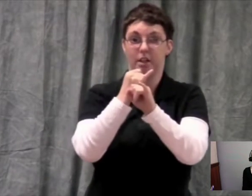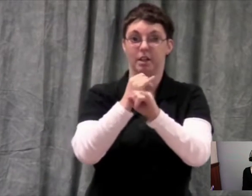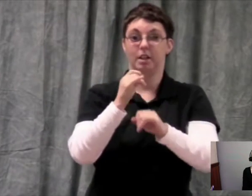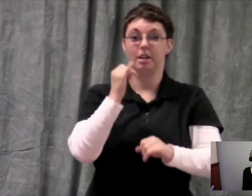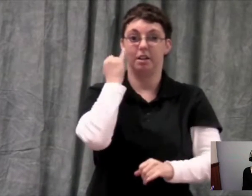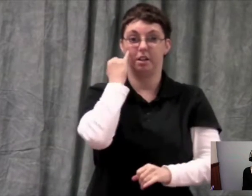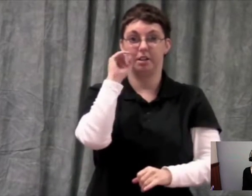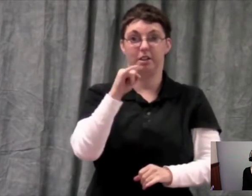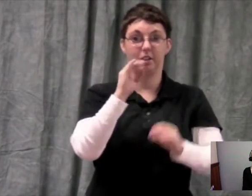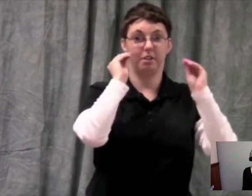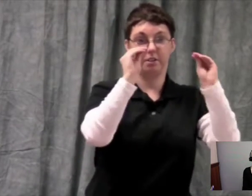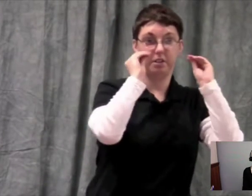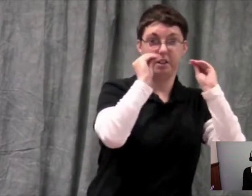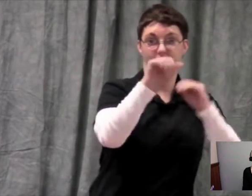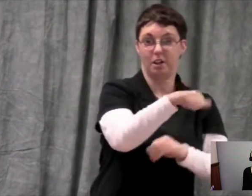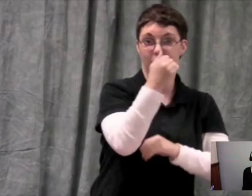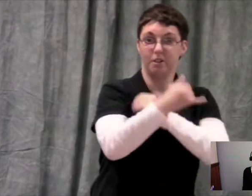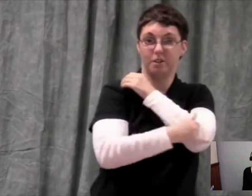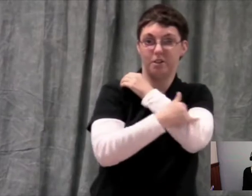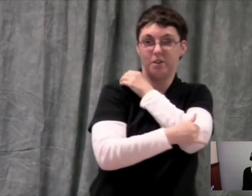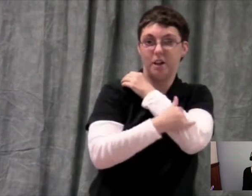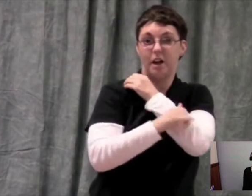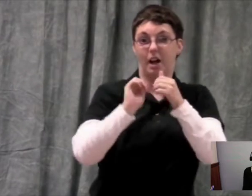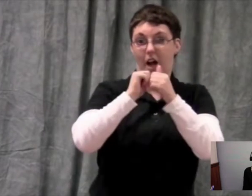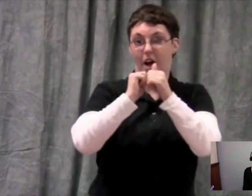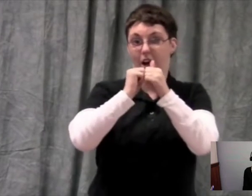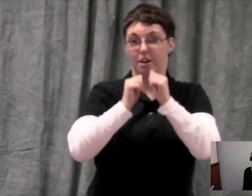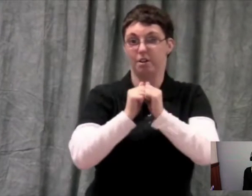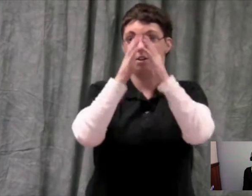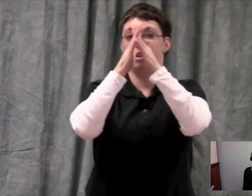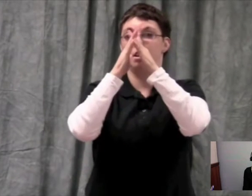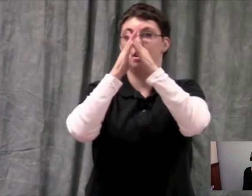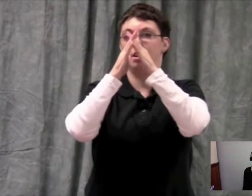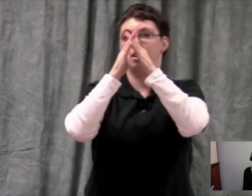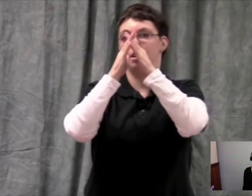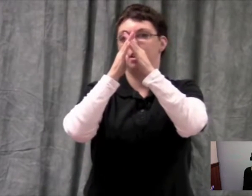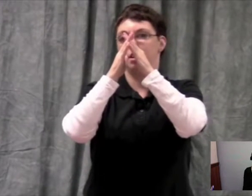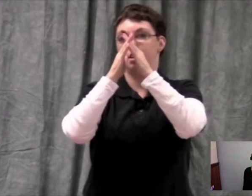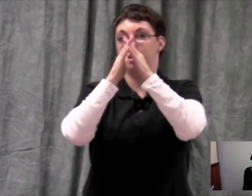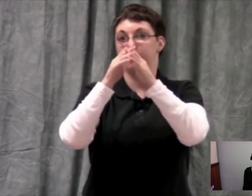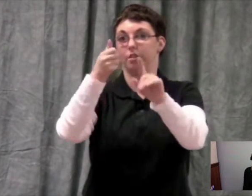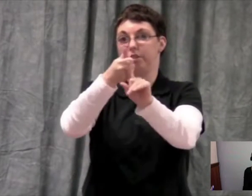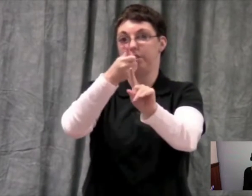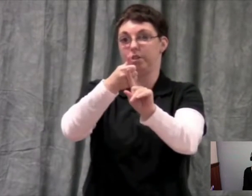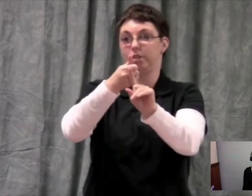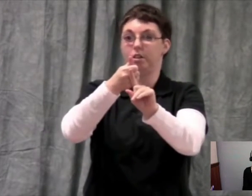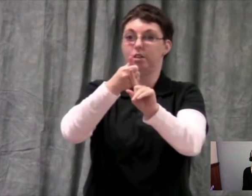And we can teach and help other countries and how they can develop these kinds of clubs for themselves and in their communities for the